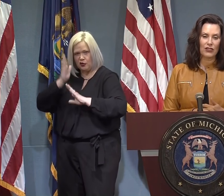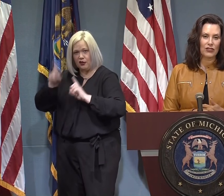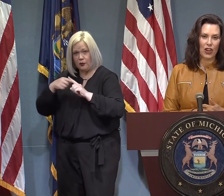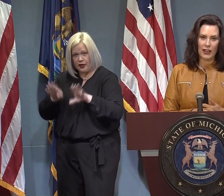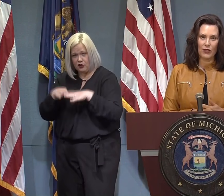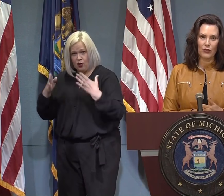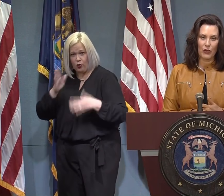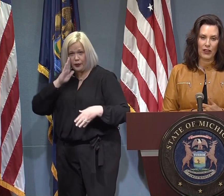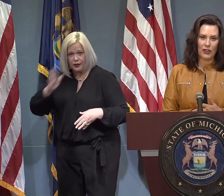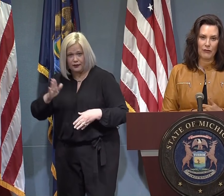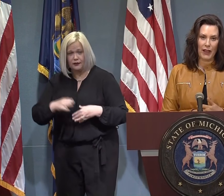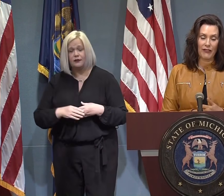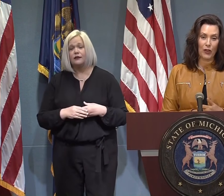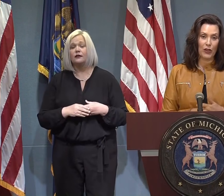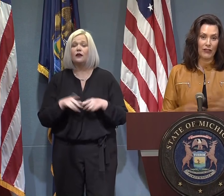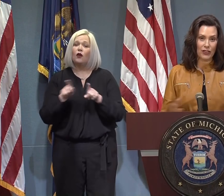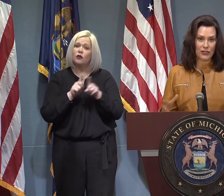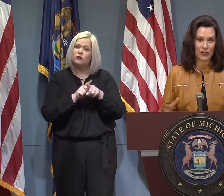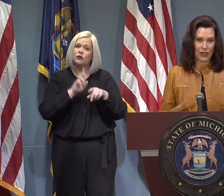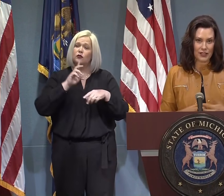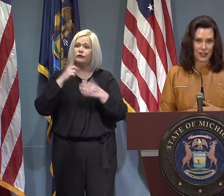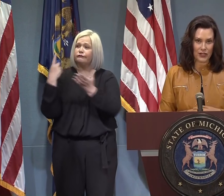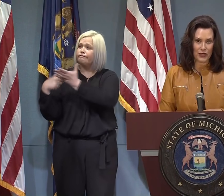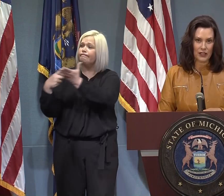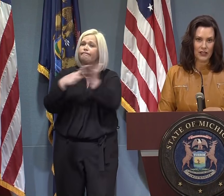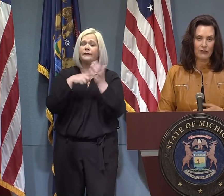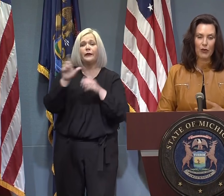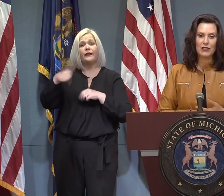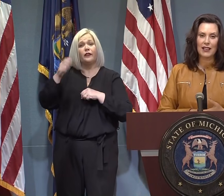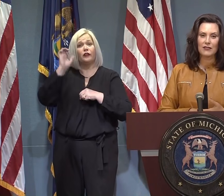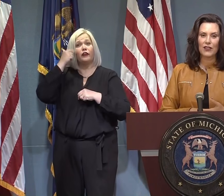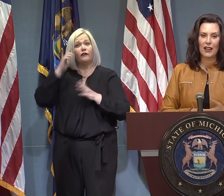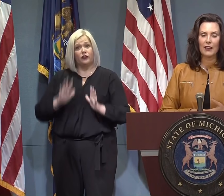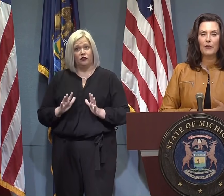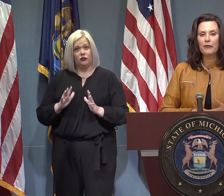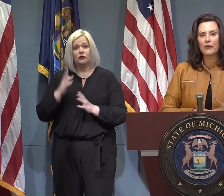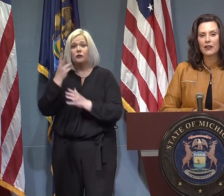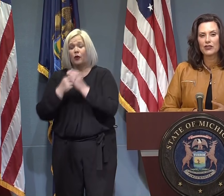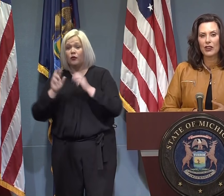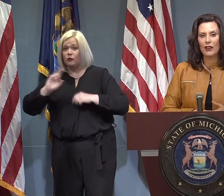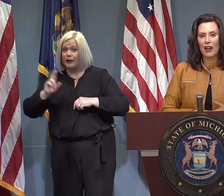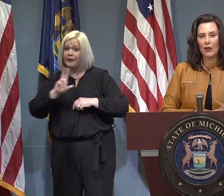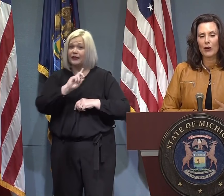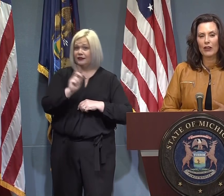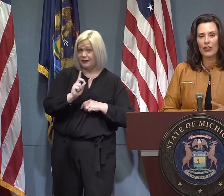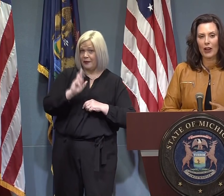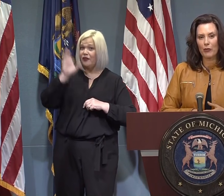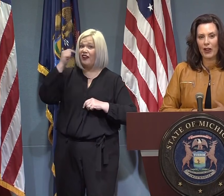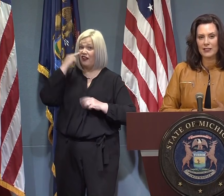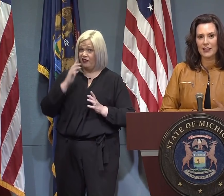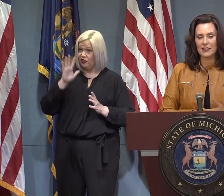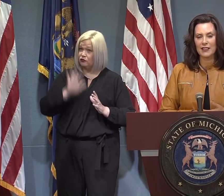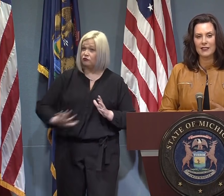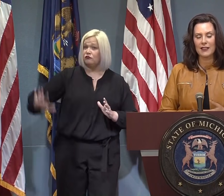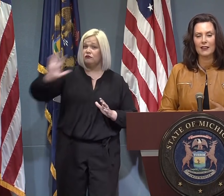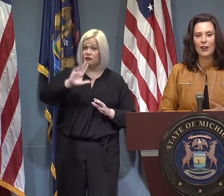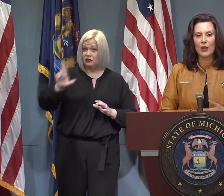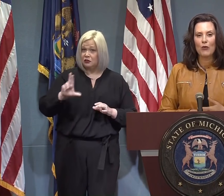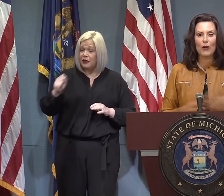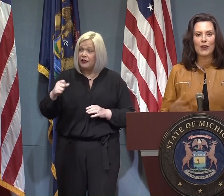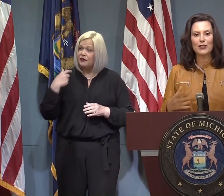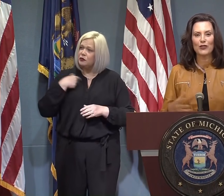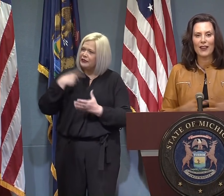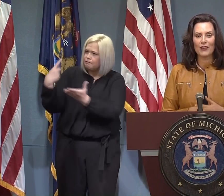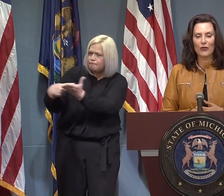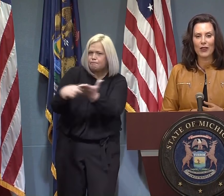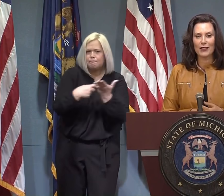course, talking with my fellow governors across the country, both sides of the aisle, sharing our thought processes. And